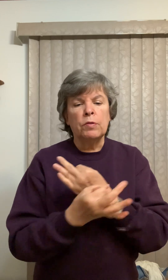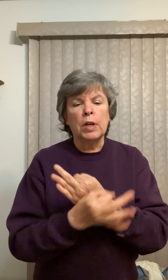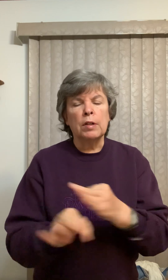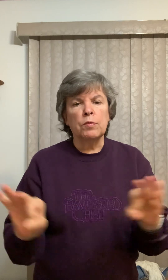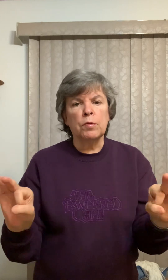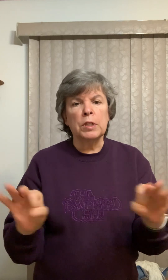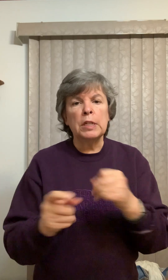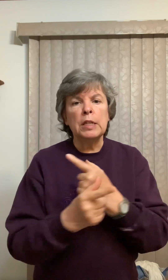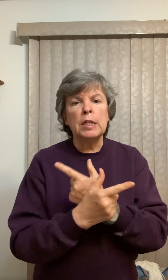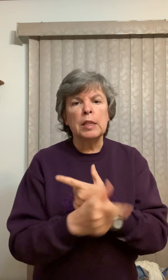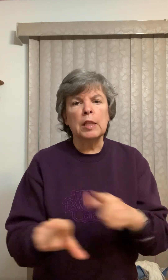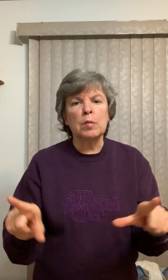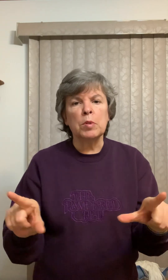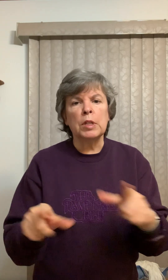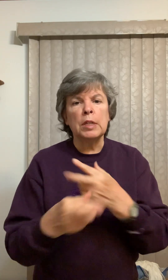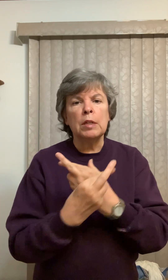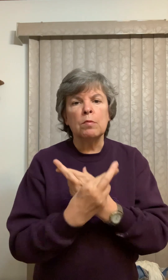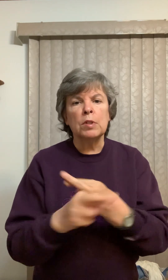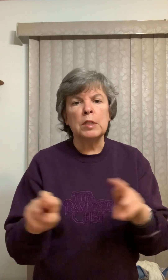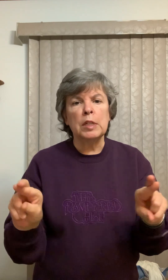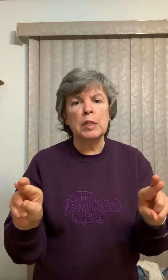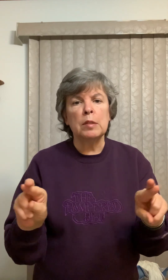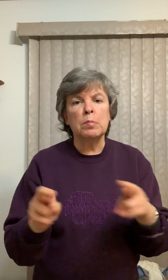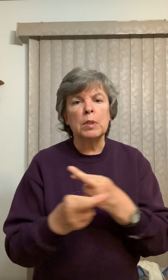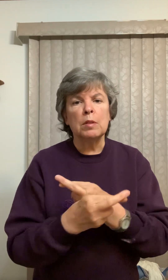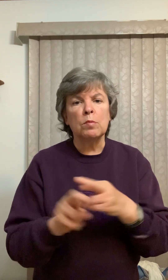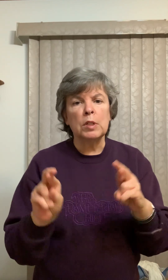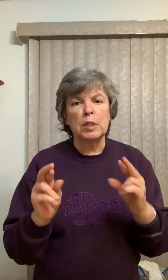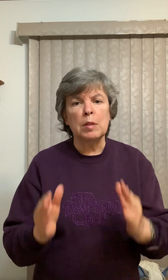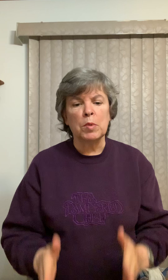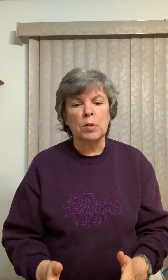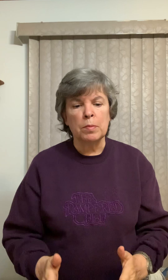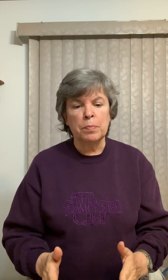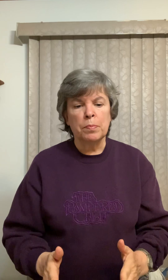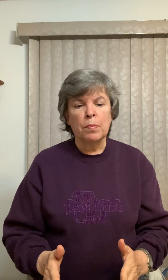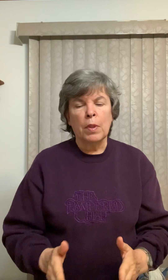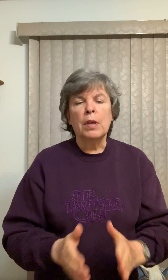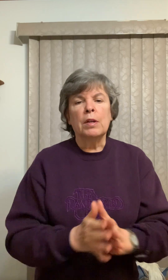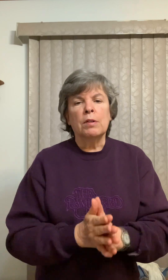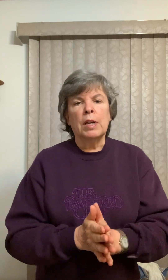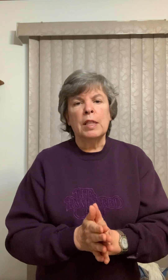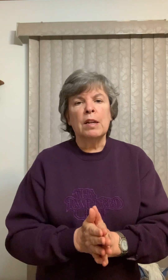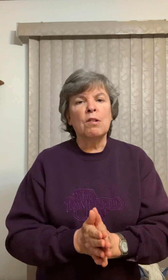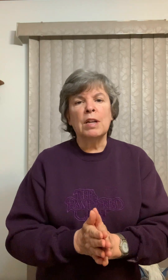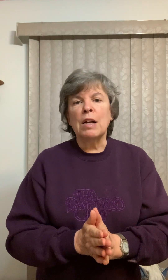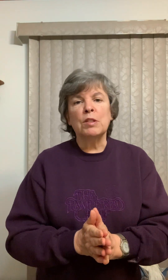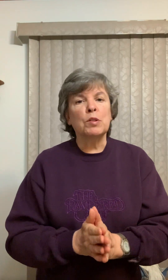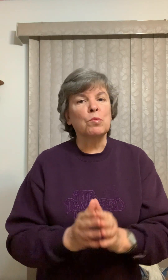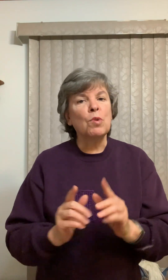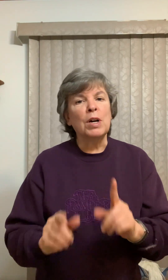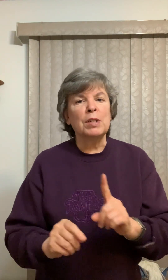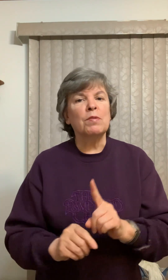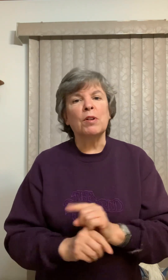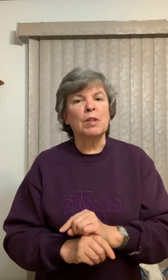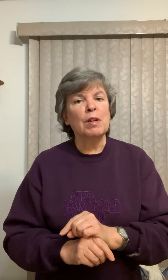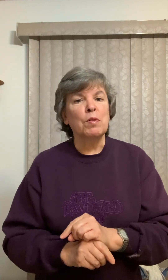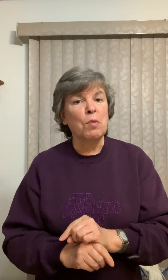got free, liberty, redeem, and redeemer. Okay, and that all counts as one of our 11